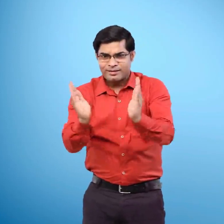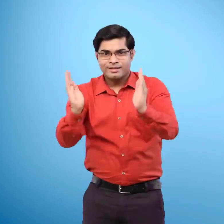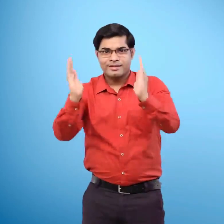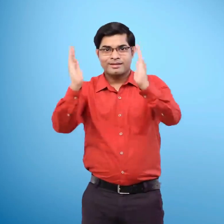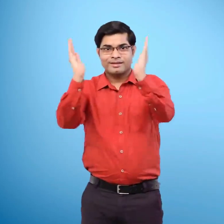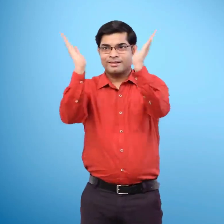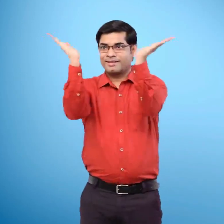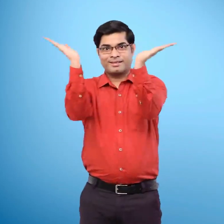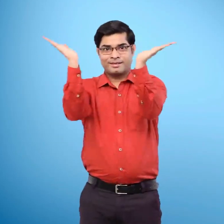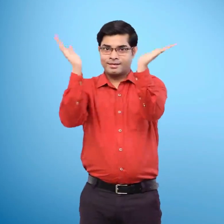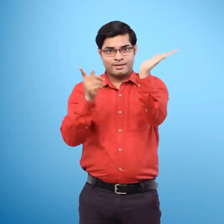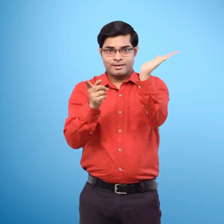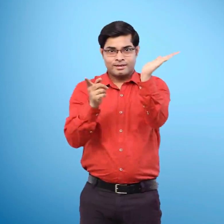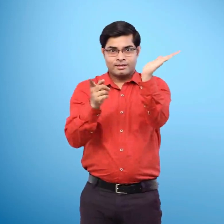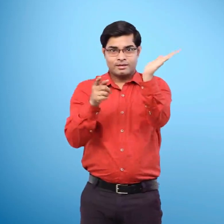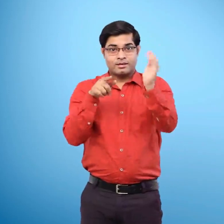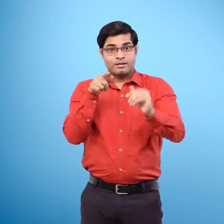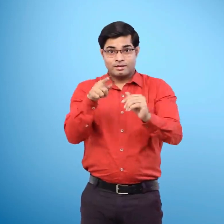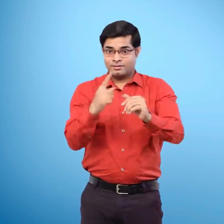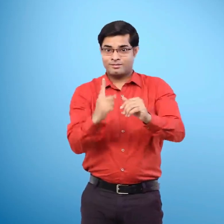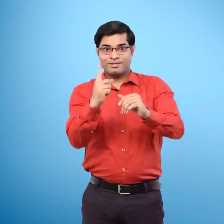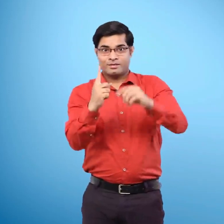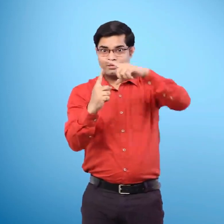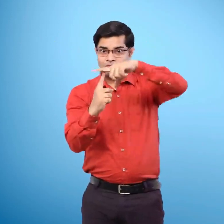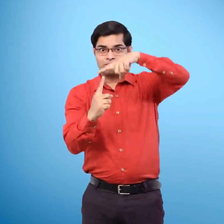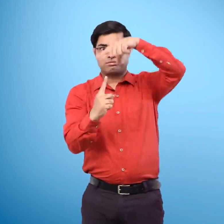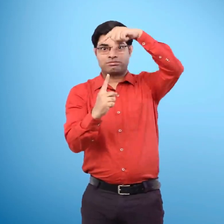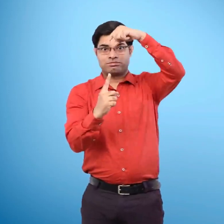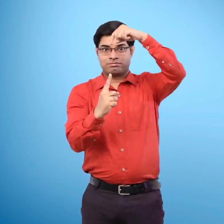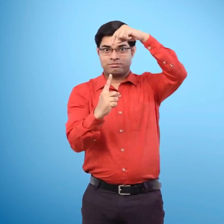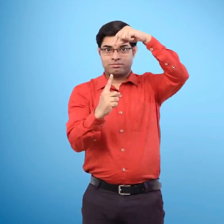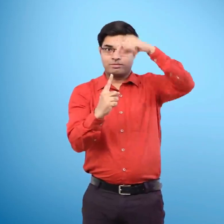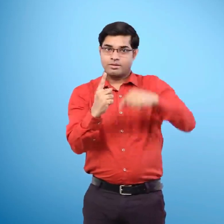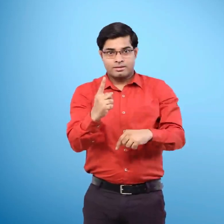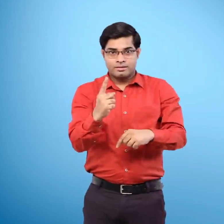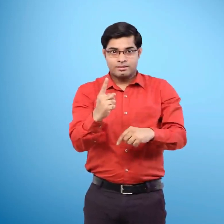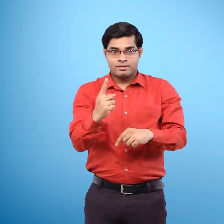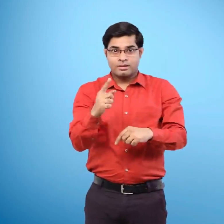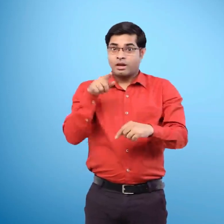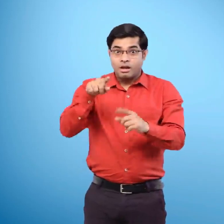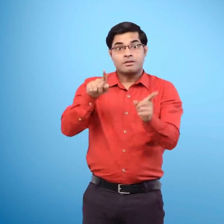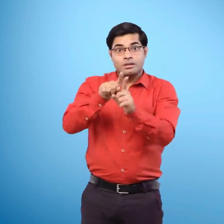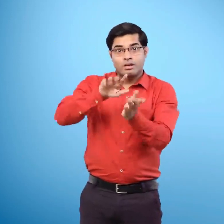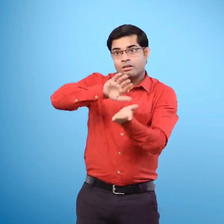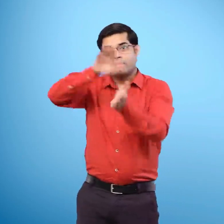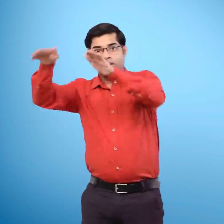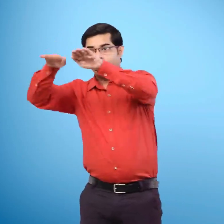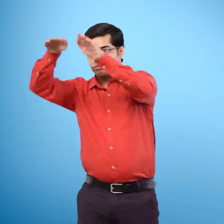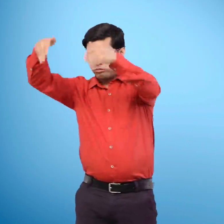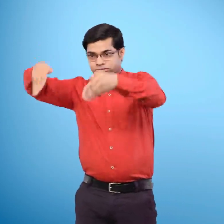curve, leaf 2 with stem down, leaf 1 placed to make a downward curve, leaf 2